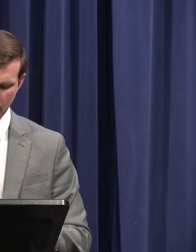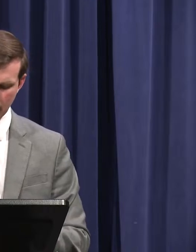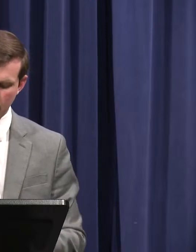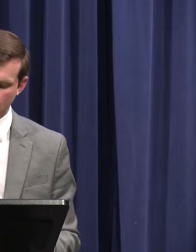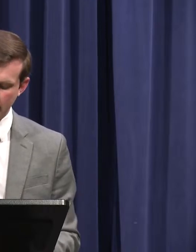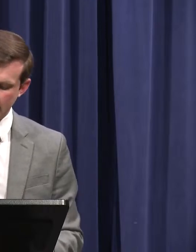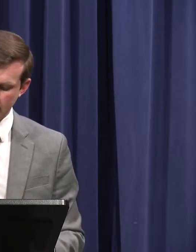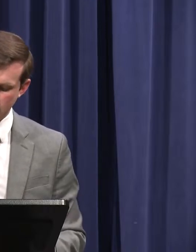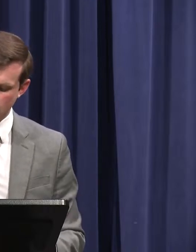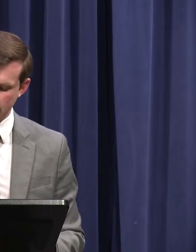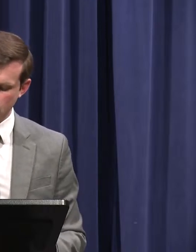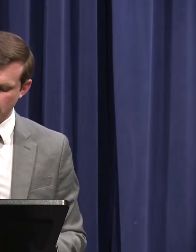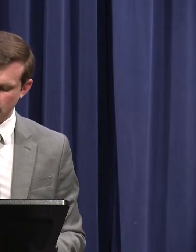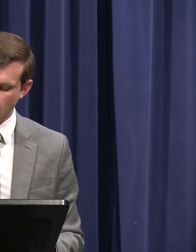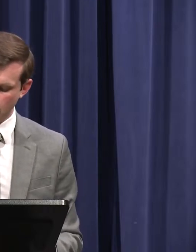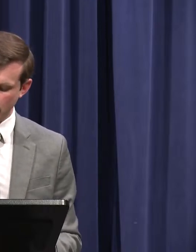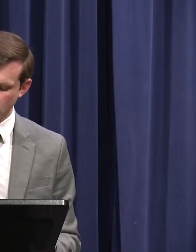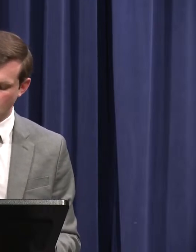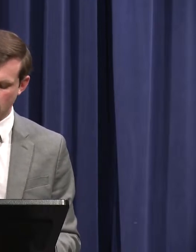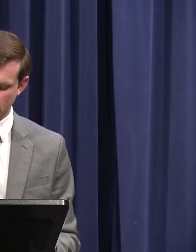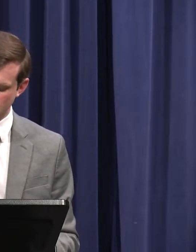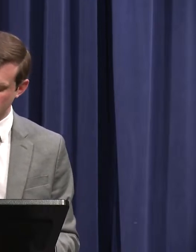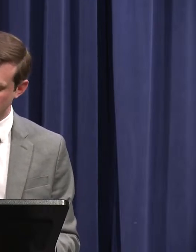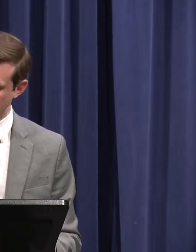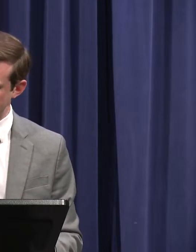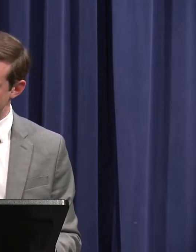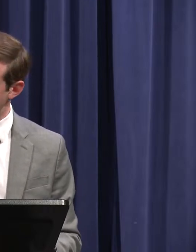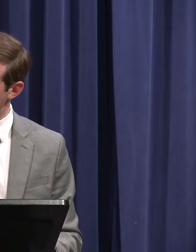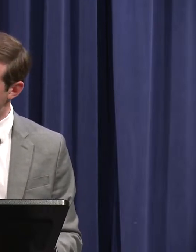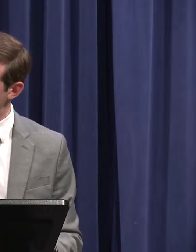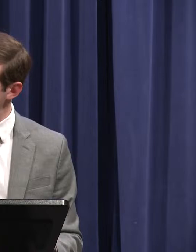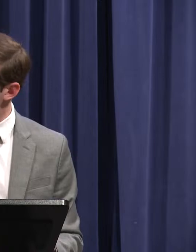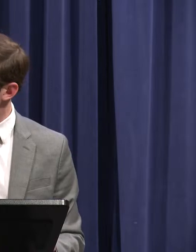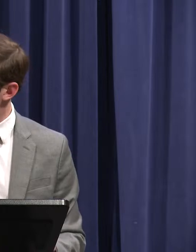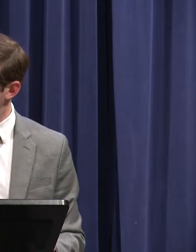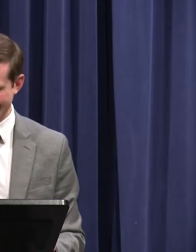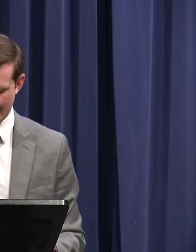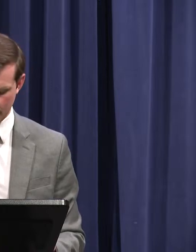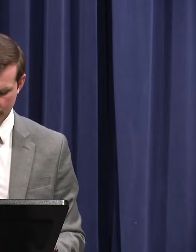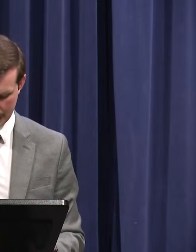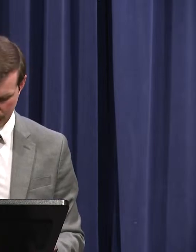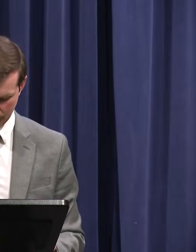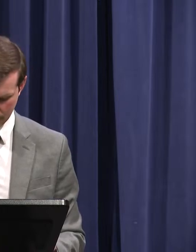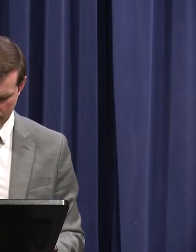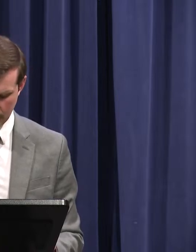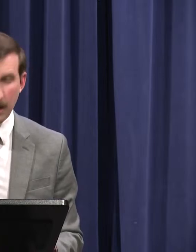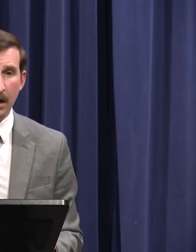And our Criminal Investigations Division Chief Aubrey Sargent, Sargent.